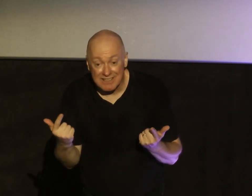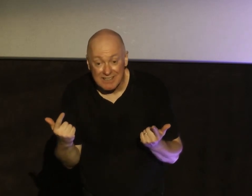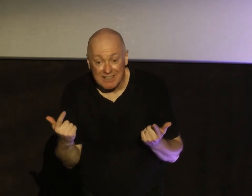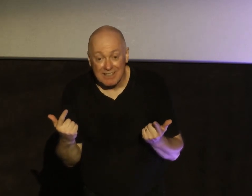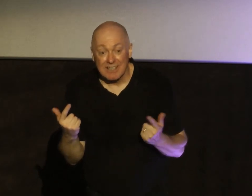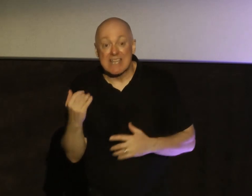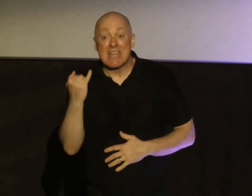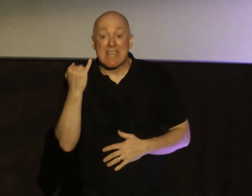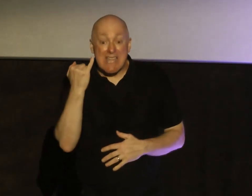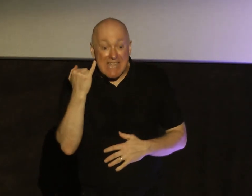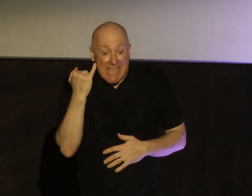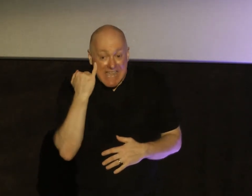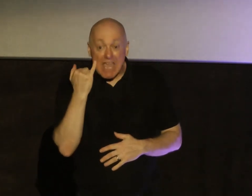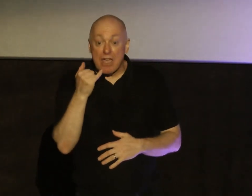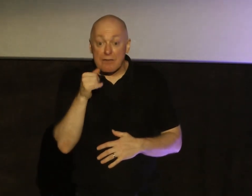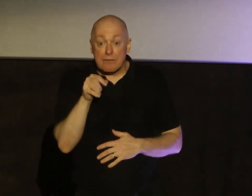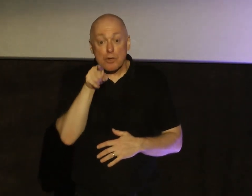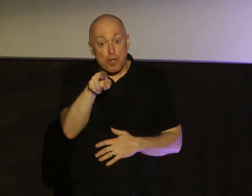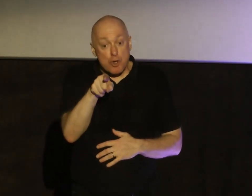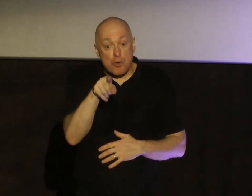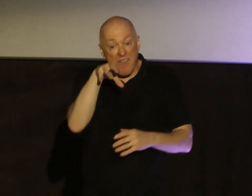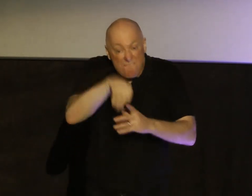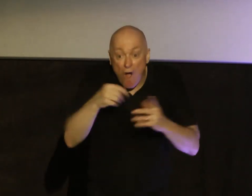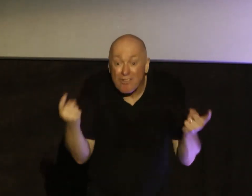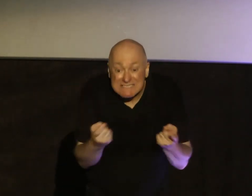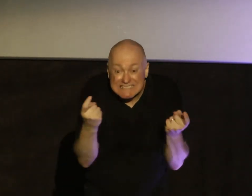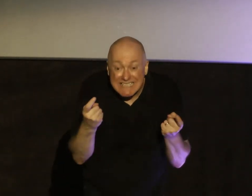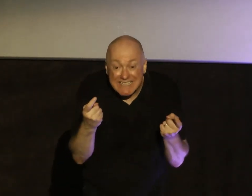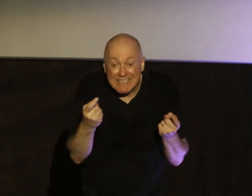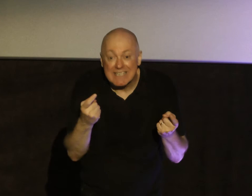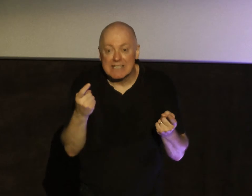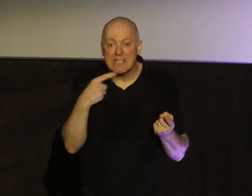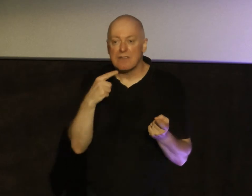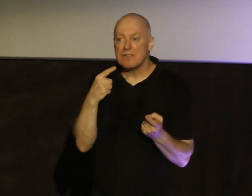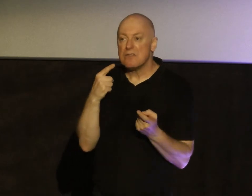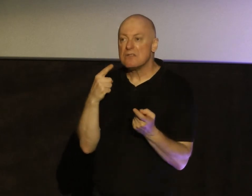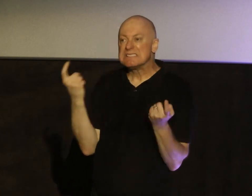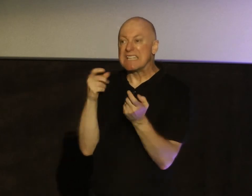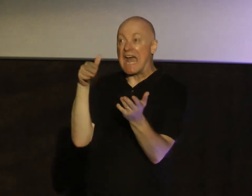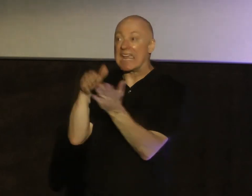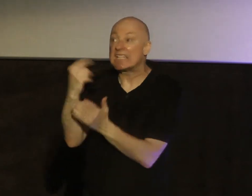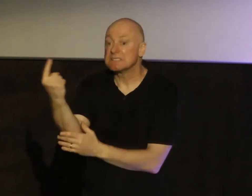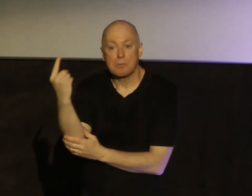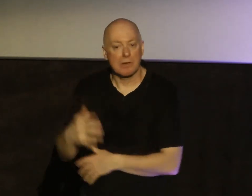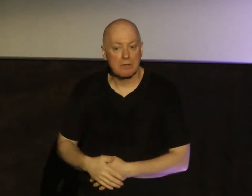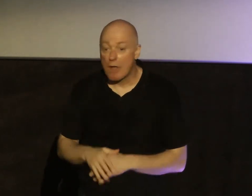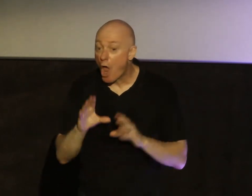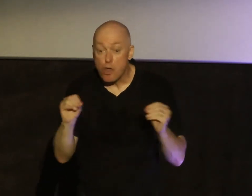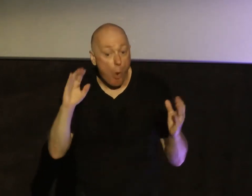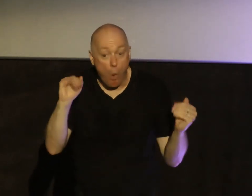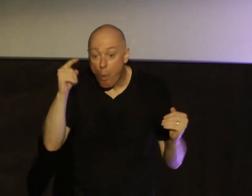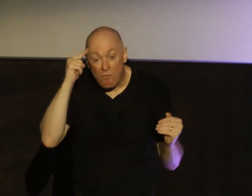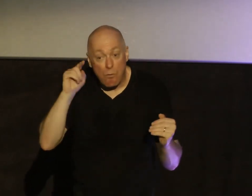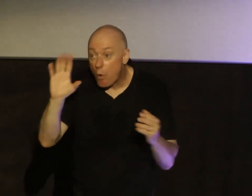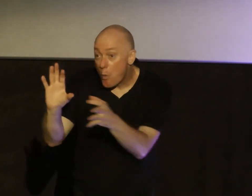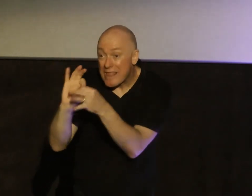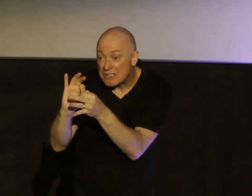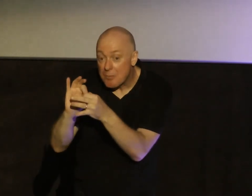to sin in your relationships that have complicated those relationships, there's no real hope for those relationships unless you're willing